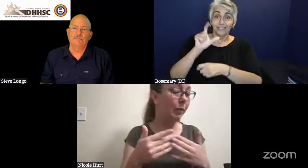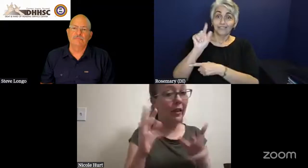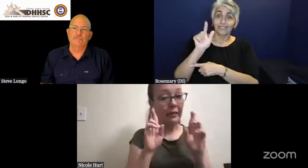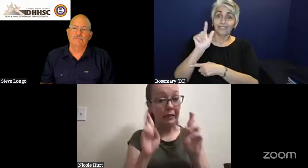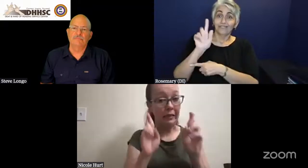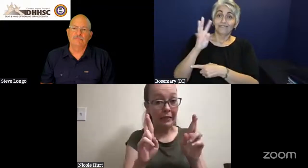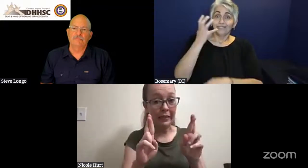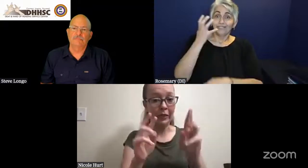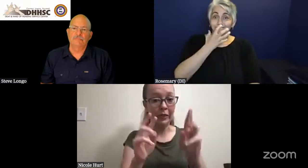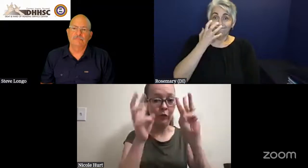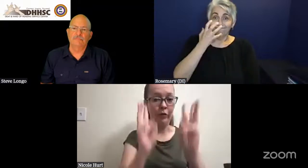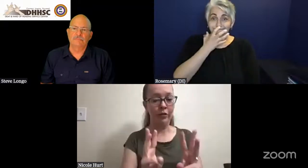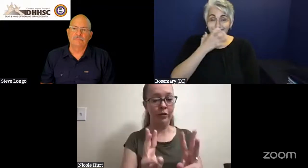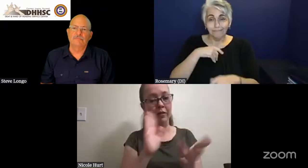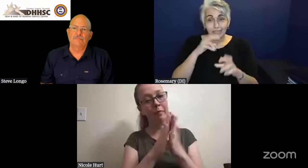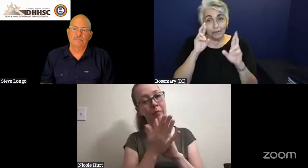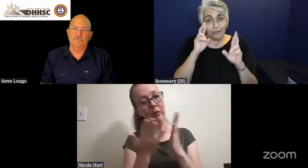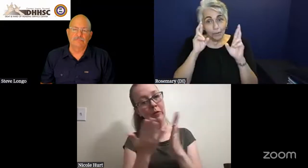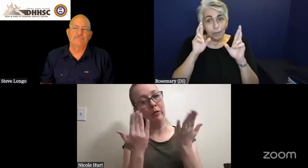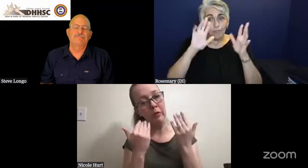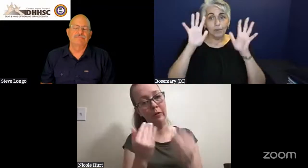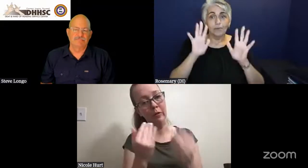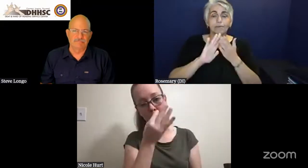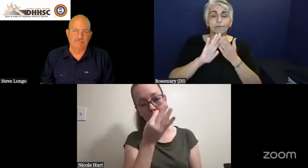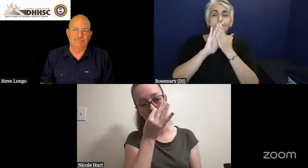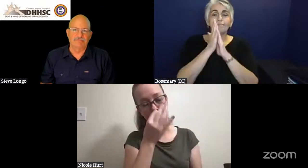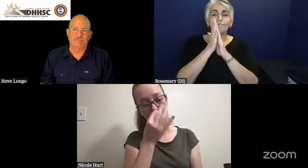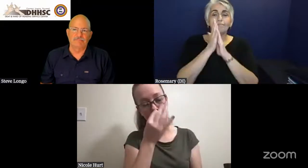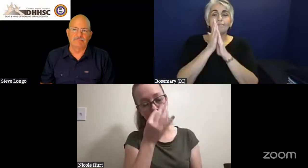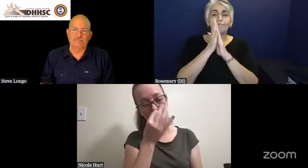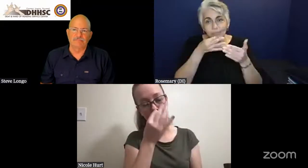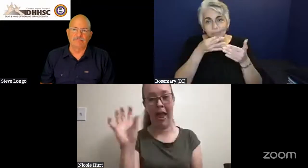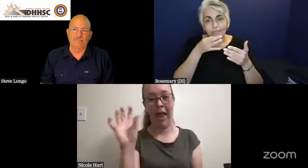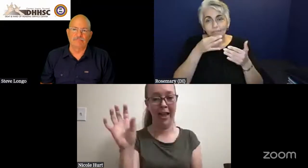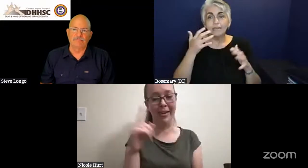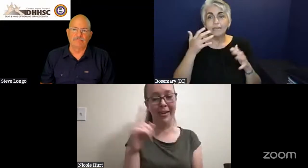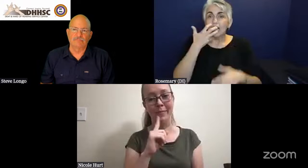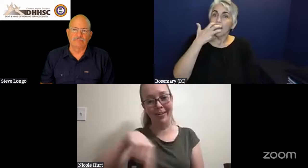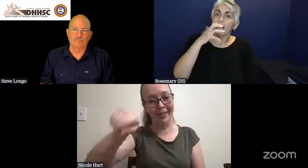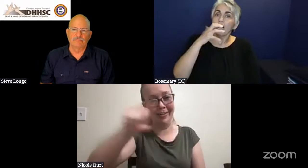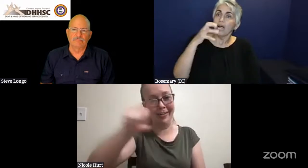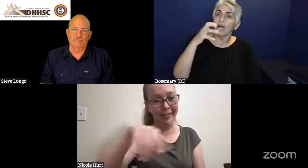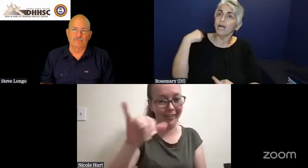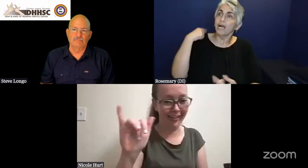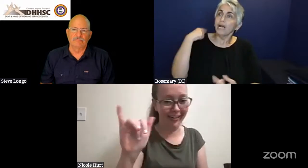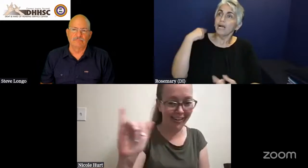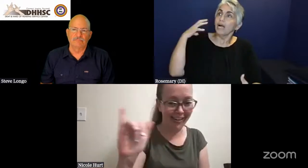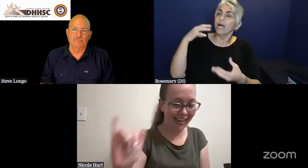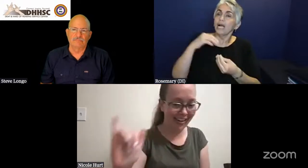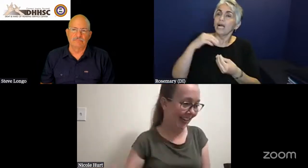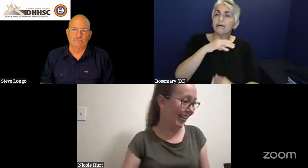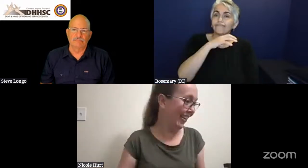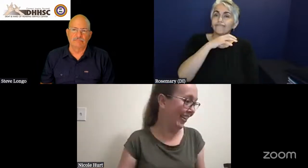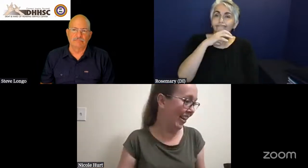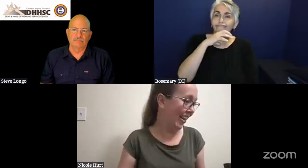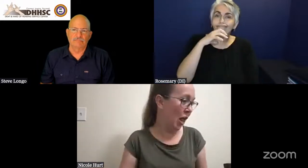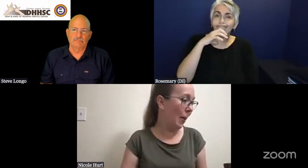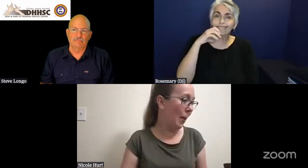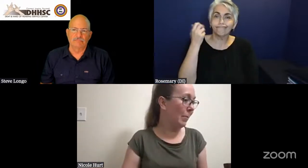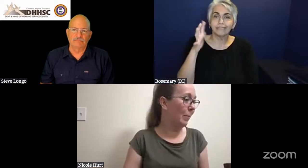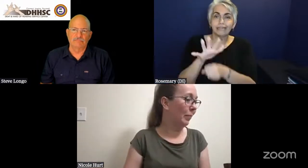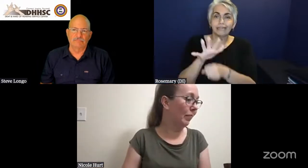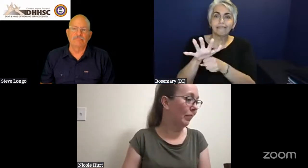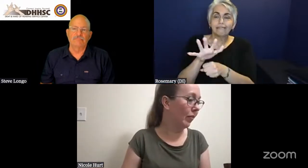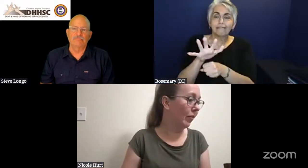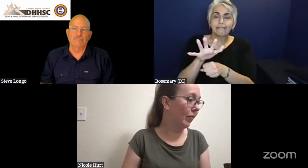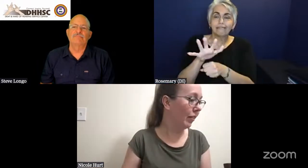2 years before the end of 2024. I hope the weather gets cool soon. It's